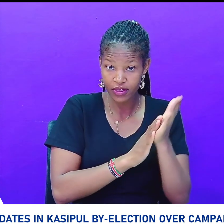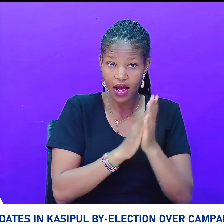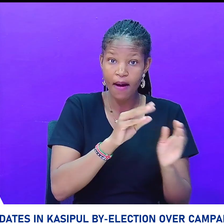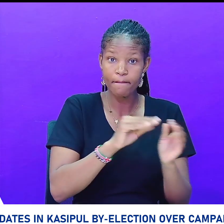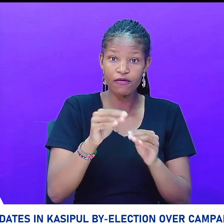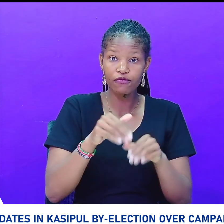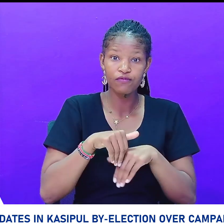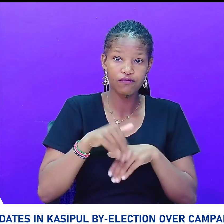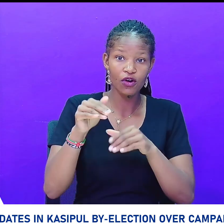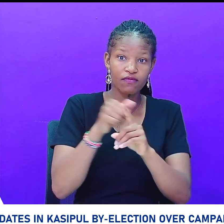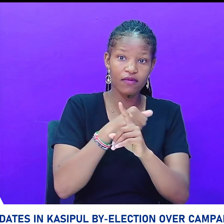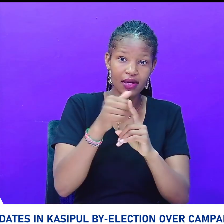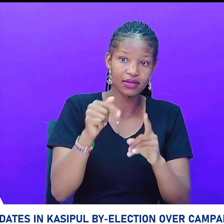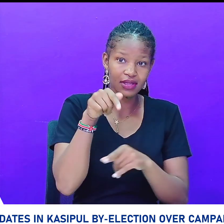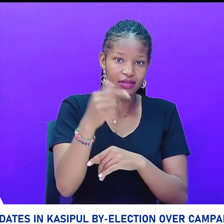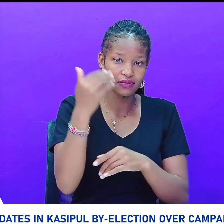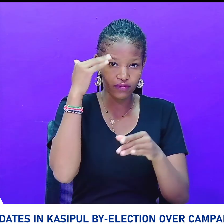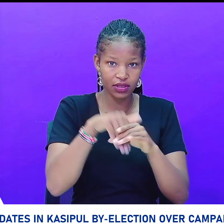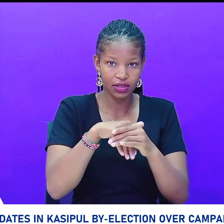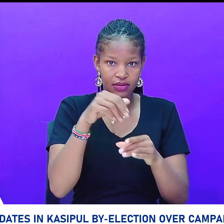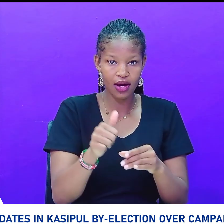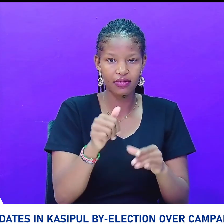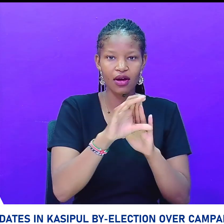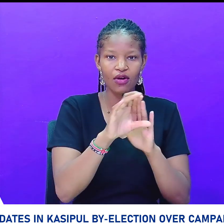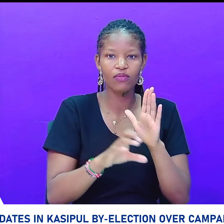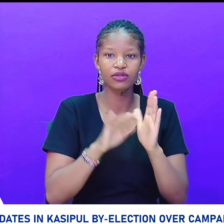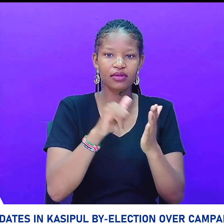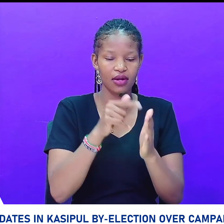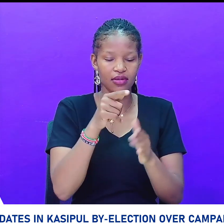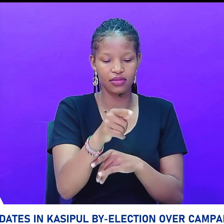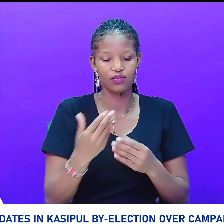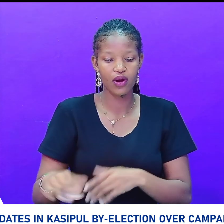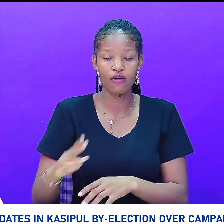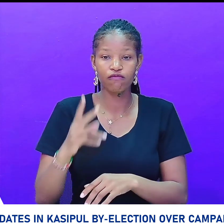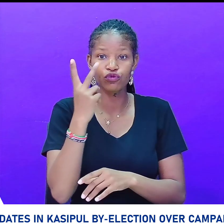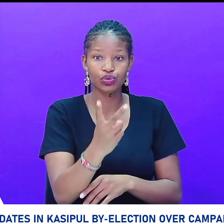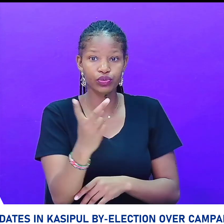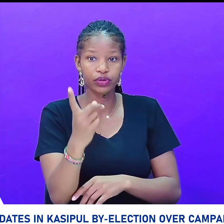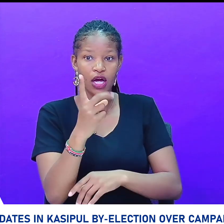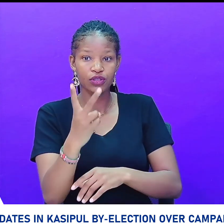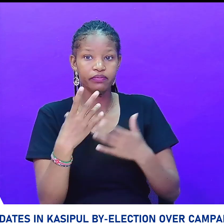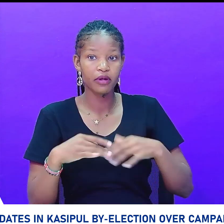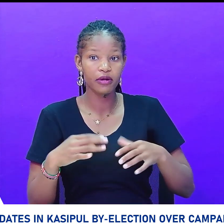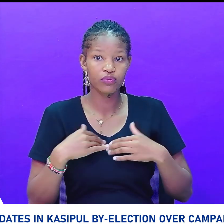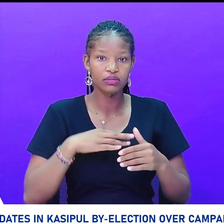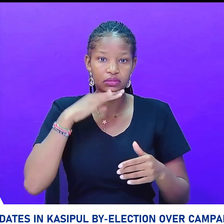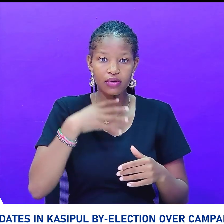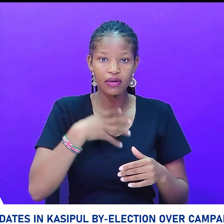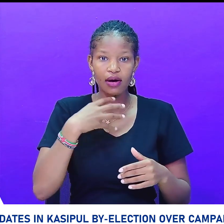The move follows violent clashes in the constituency that left 2 people dead and